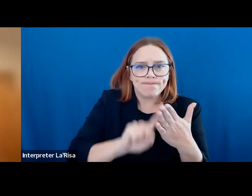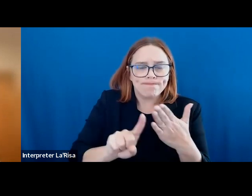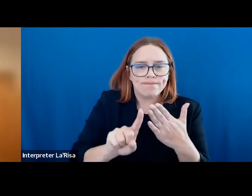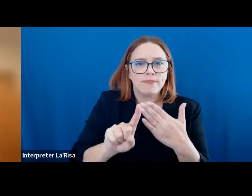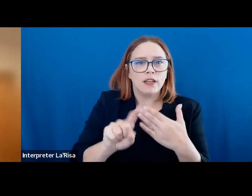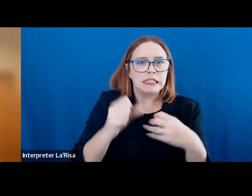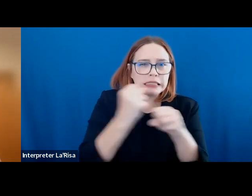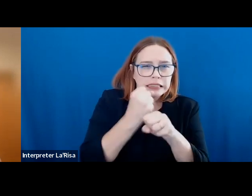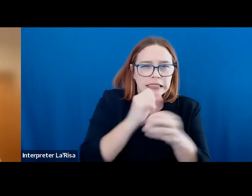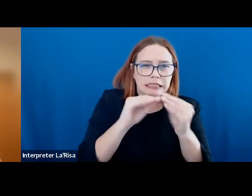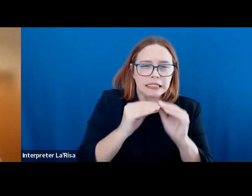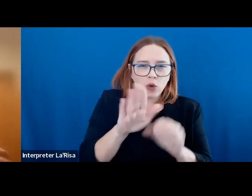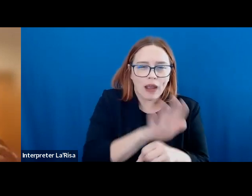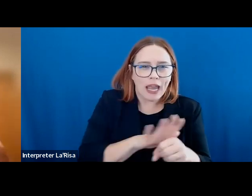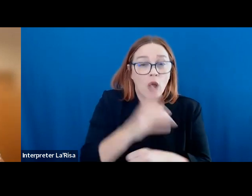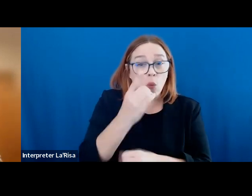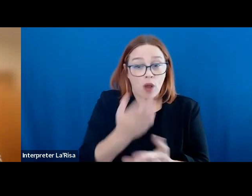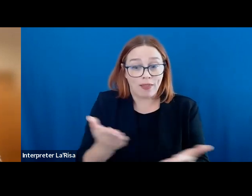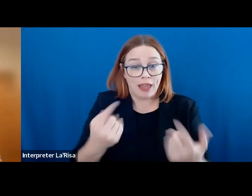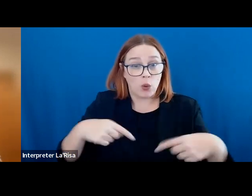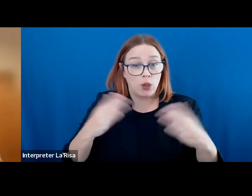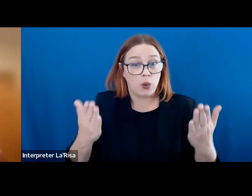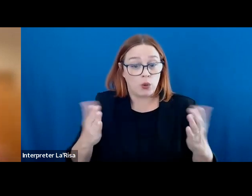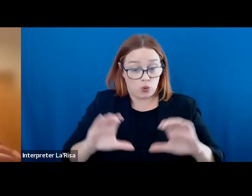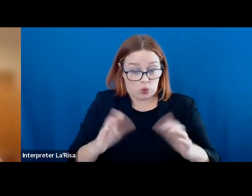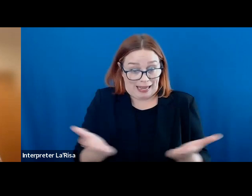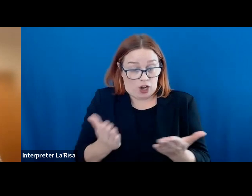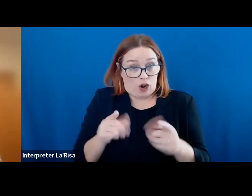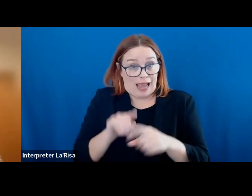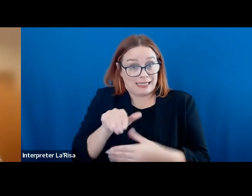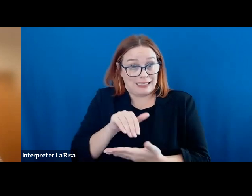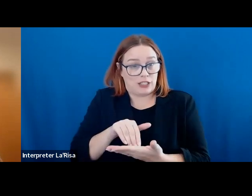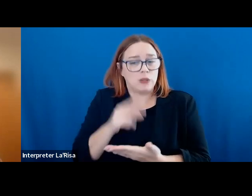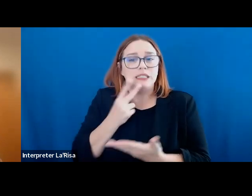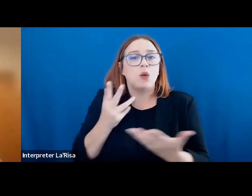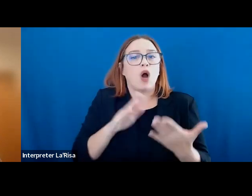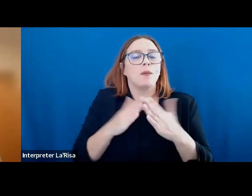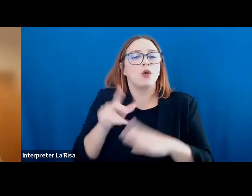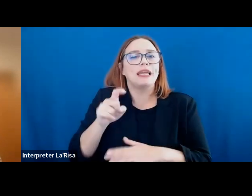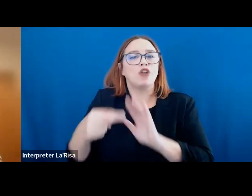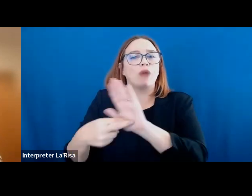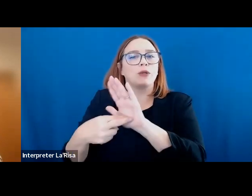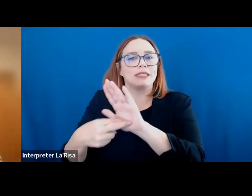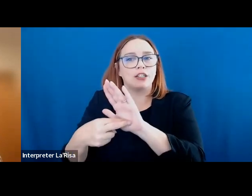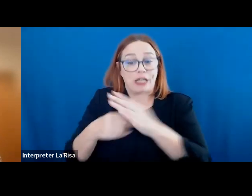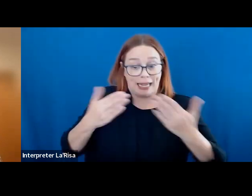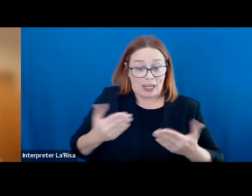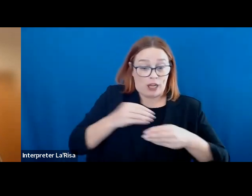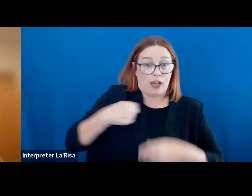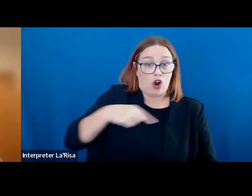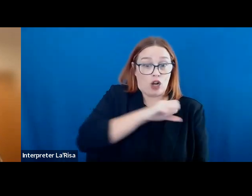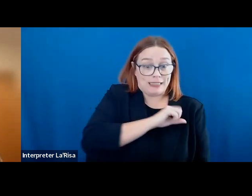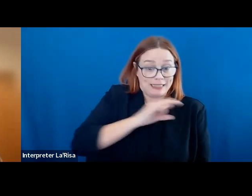center is looking at our census and seeing what communities need to be represented inside of our staff and inside of our